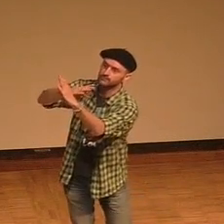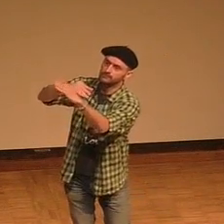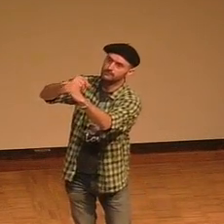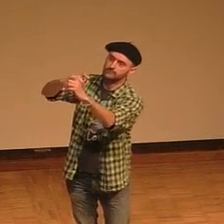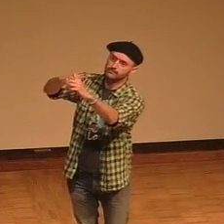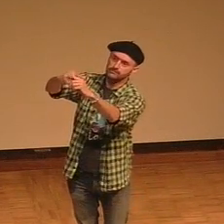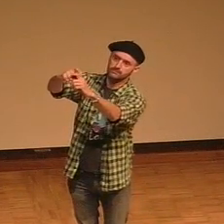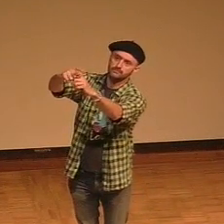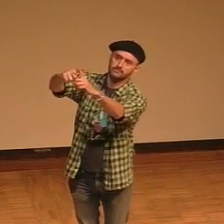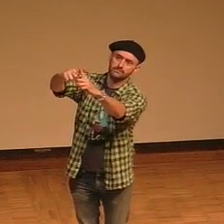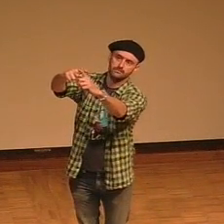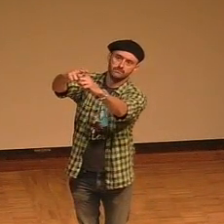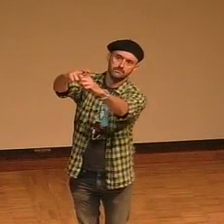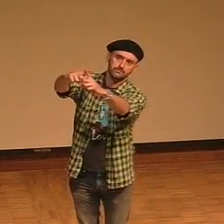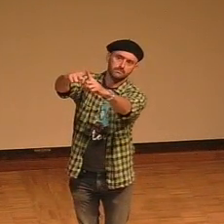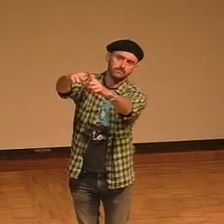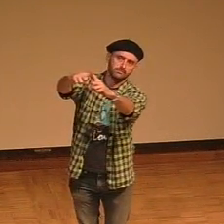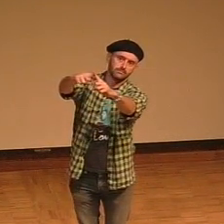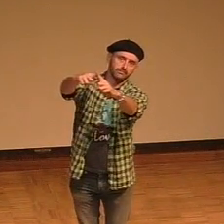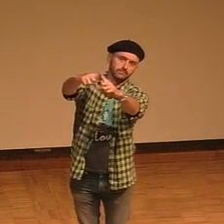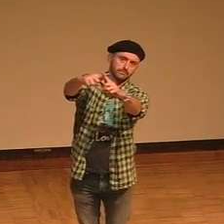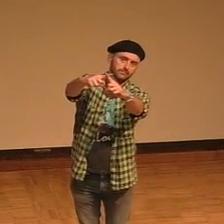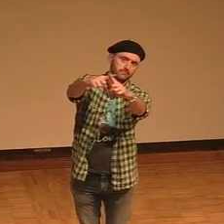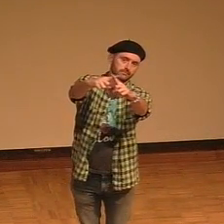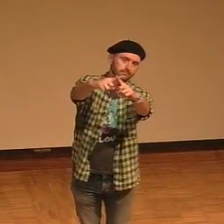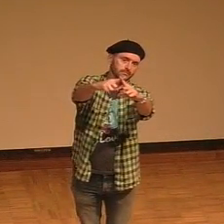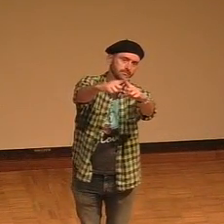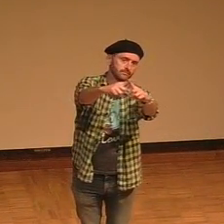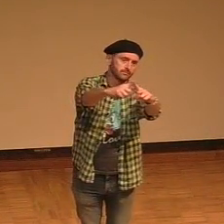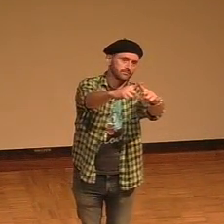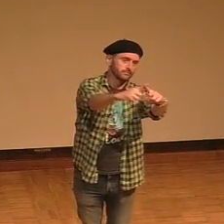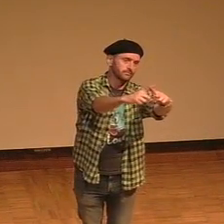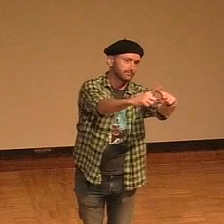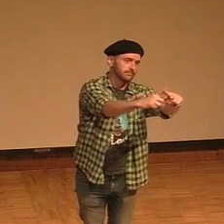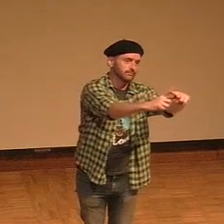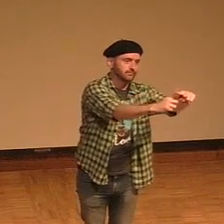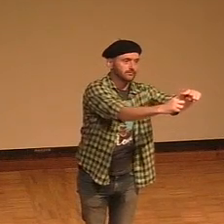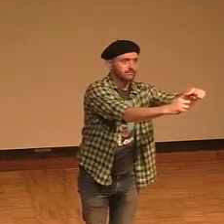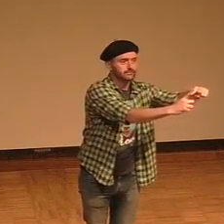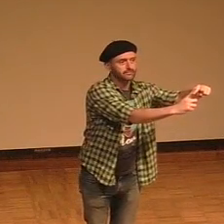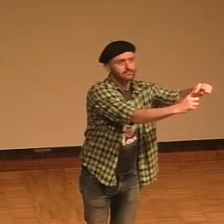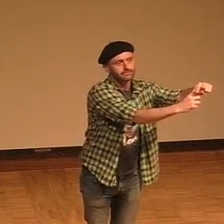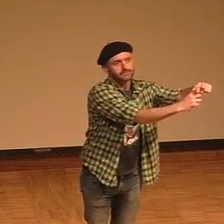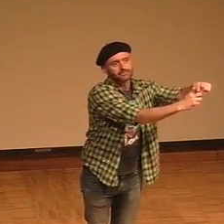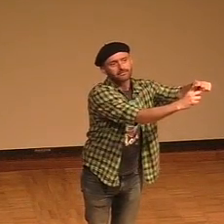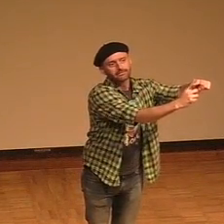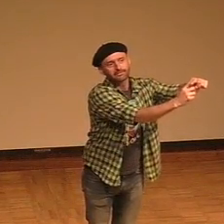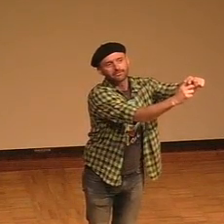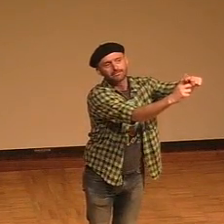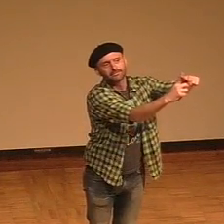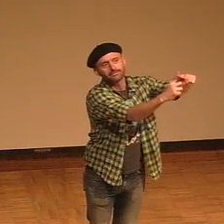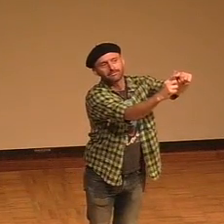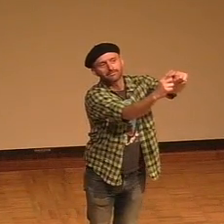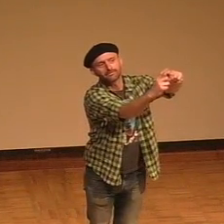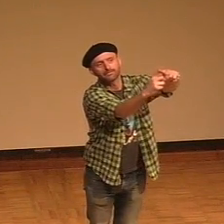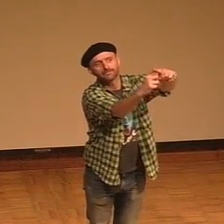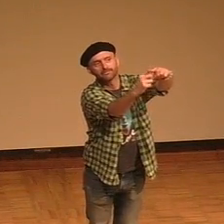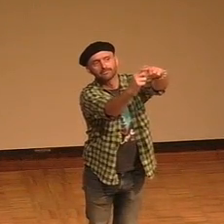So you see the bird disappearing into space, getting smaller and smaller. And the hand shape gets smaller and smaller and further